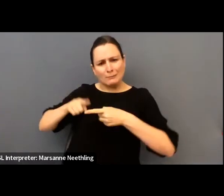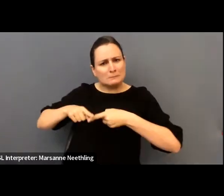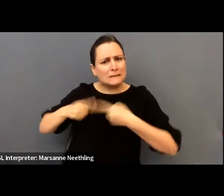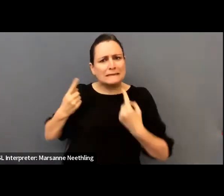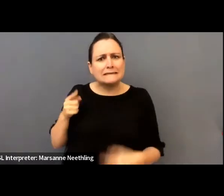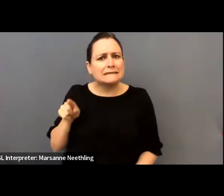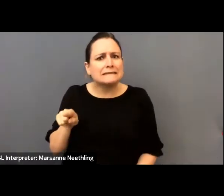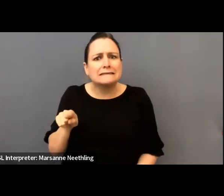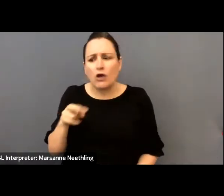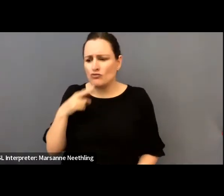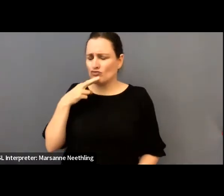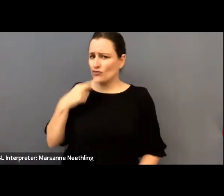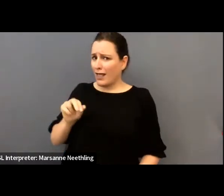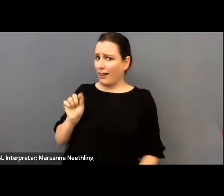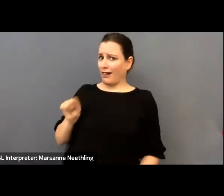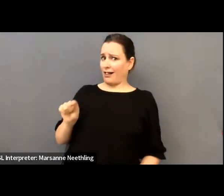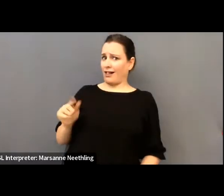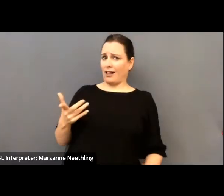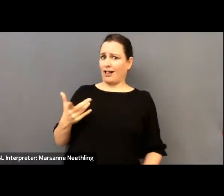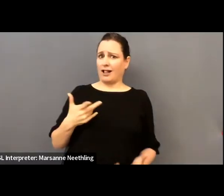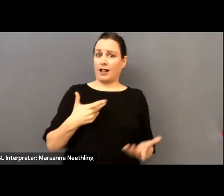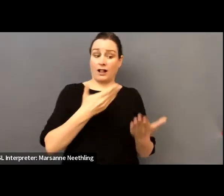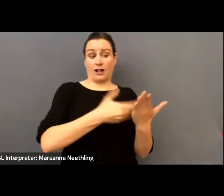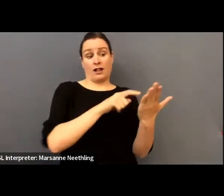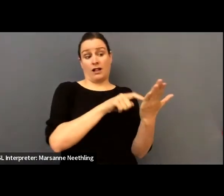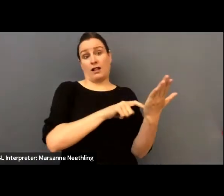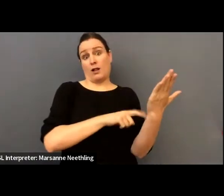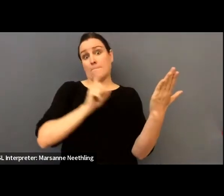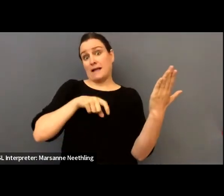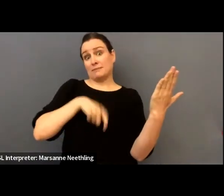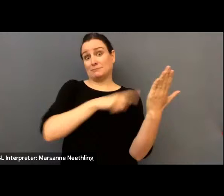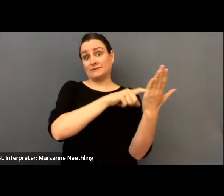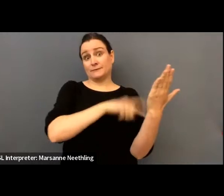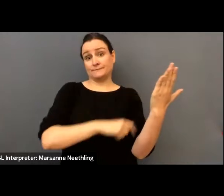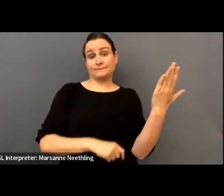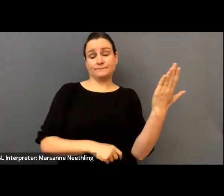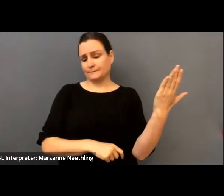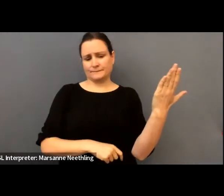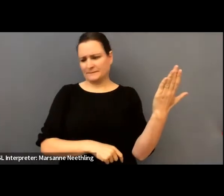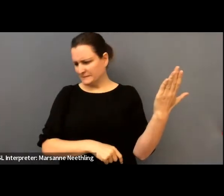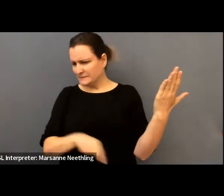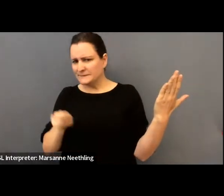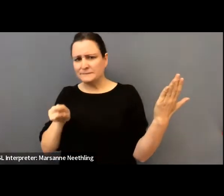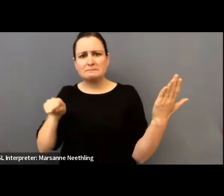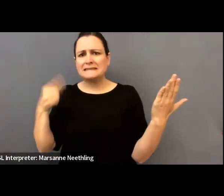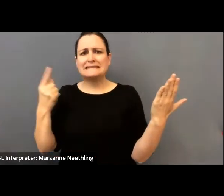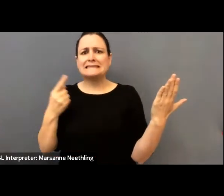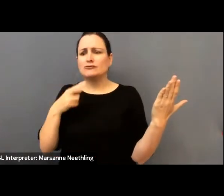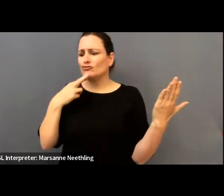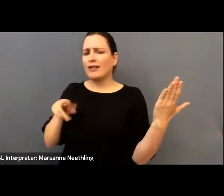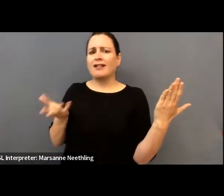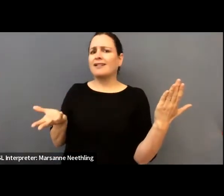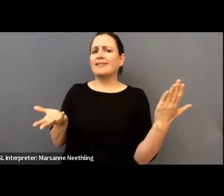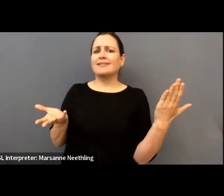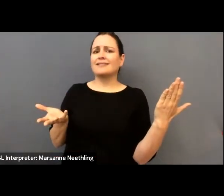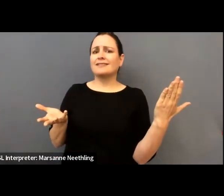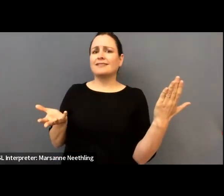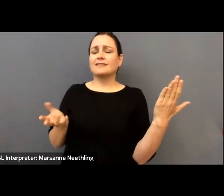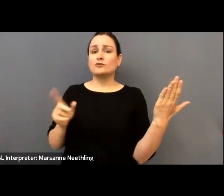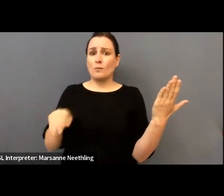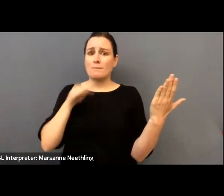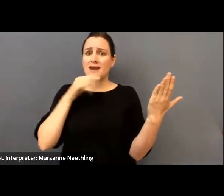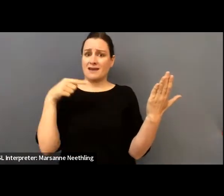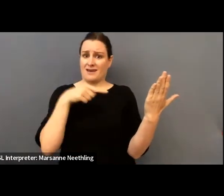I've heard it this morning, the system itself is guilty